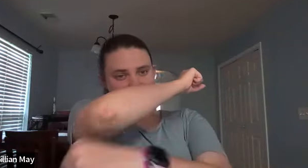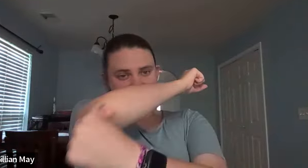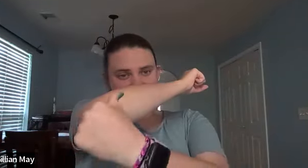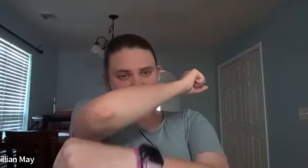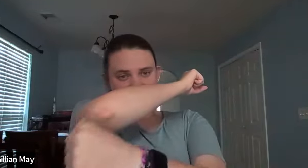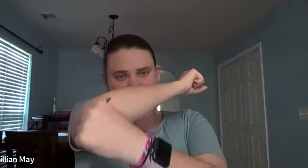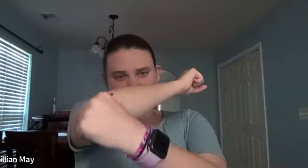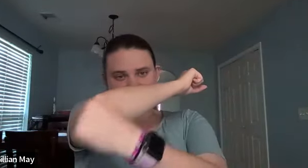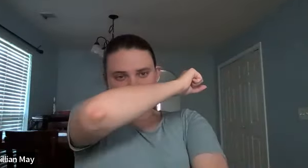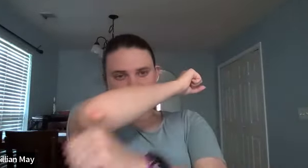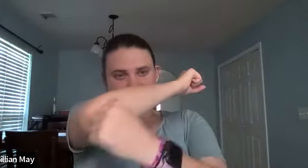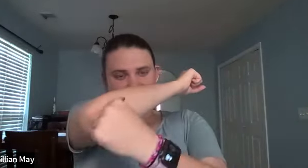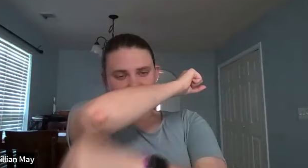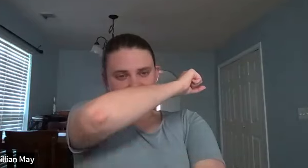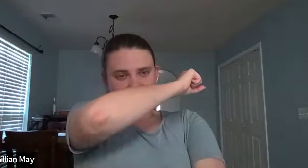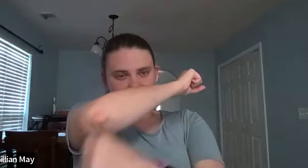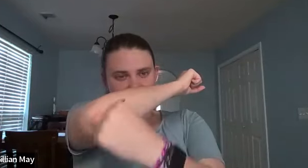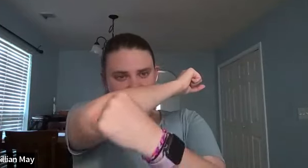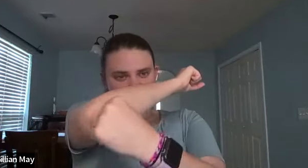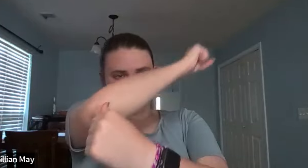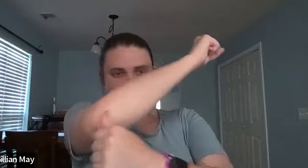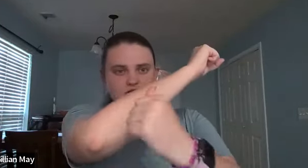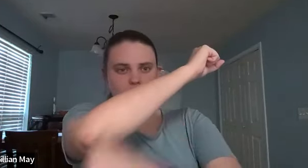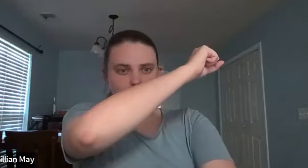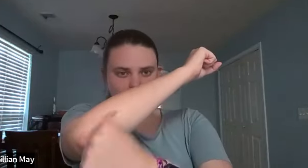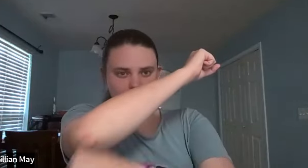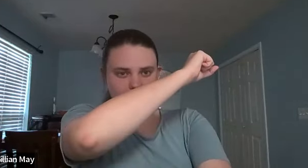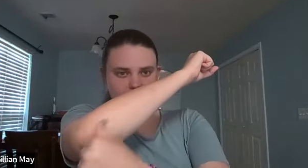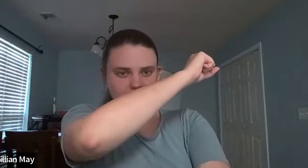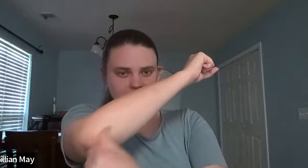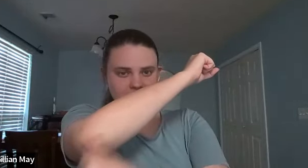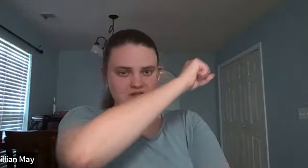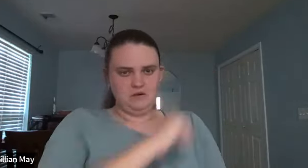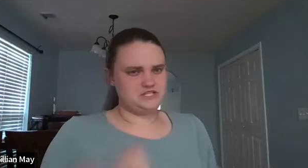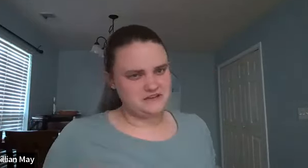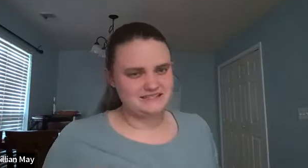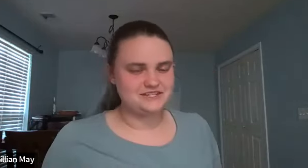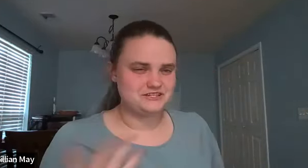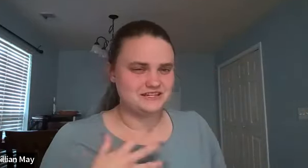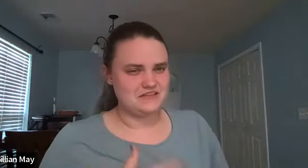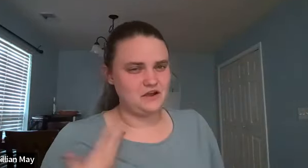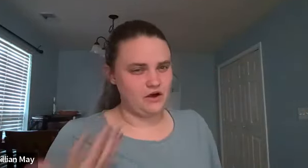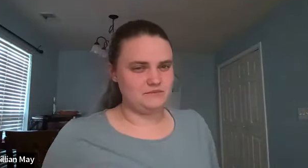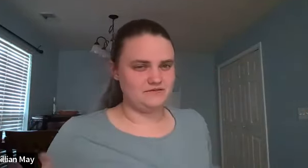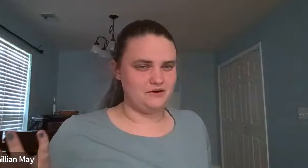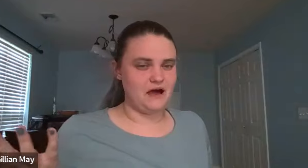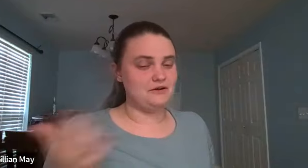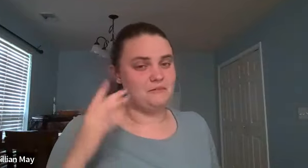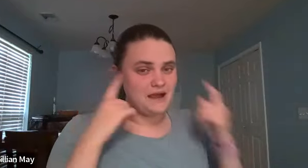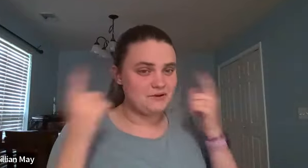A, and it's that same motion, like that A on the side. So like autumn, which I think is interesting because I think autumn and fall, I don't know, my brain